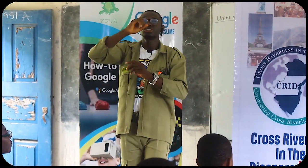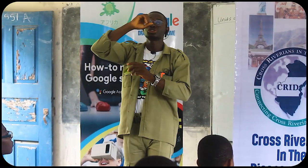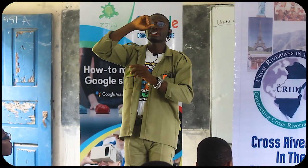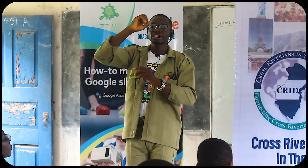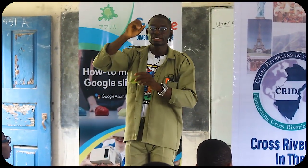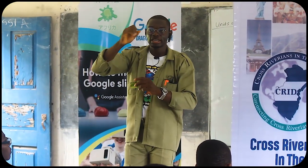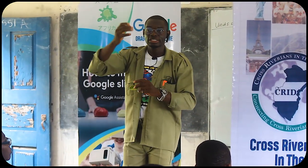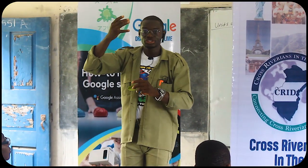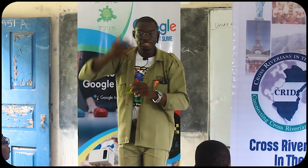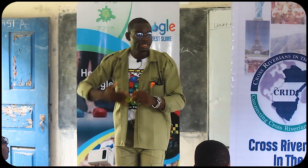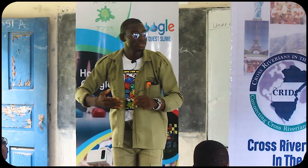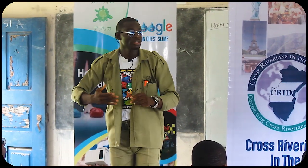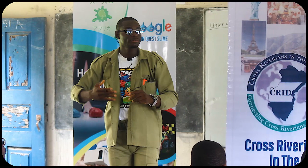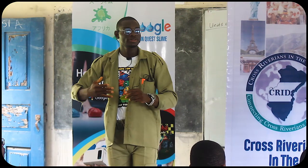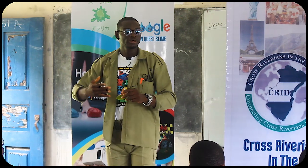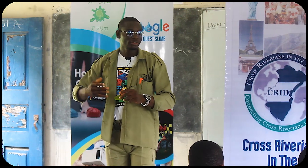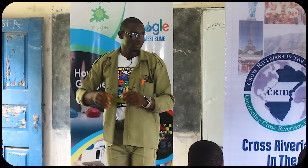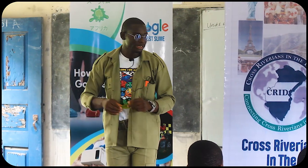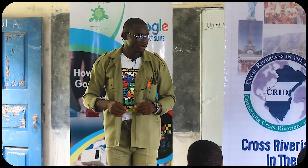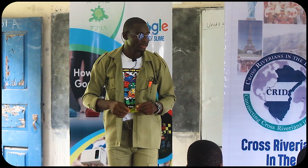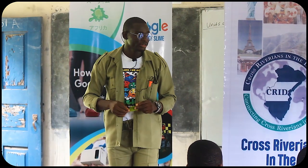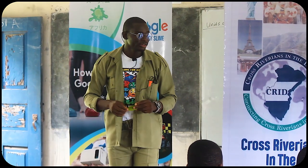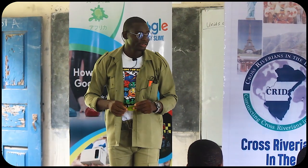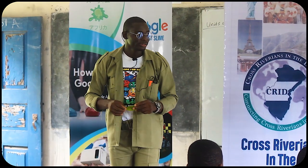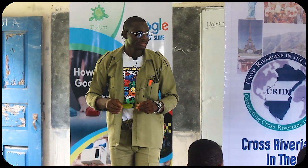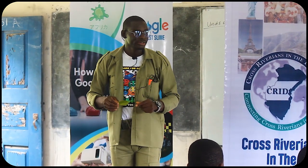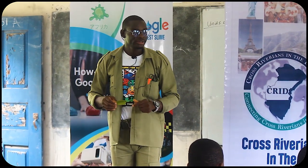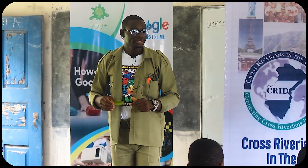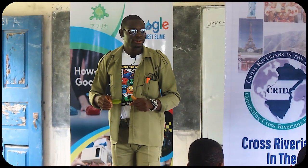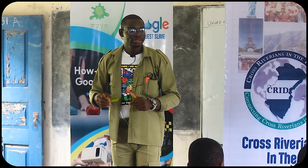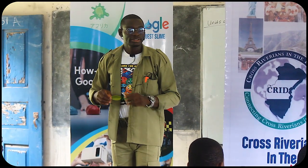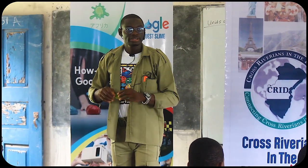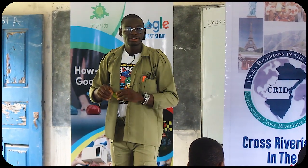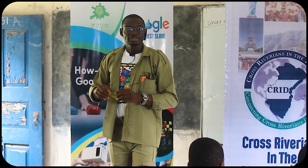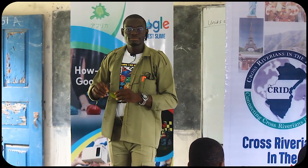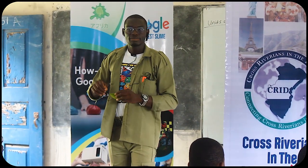That they can drink and treat themselves of malaria.